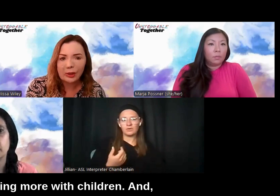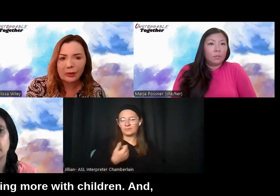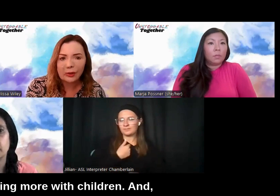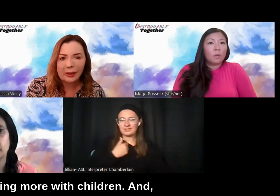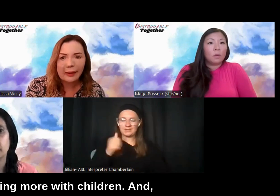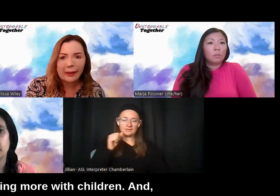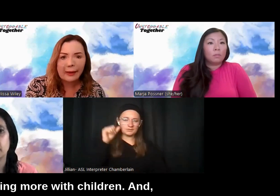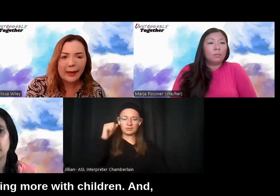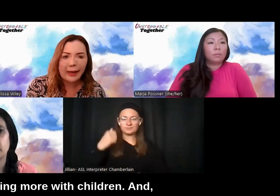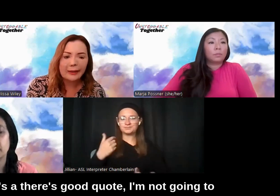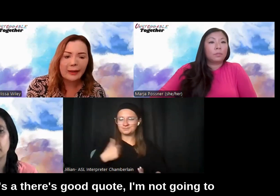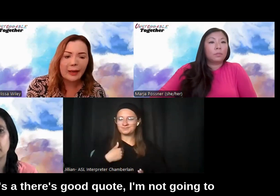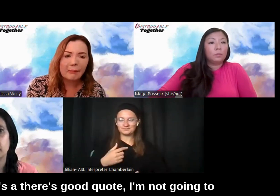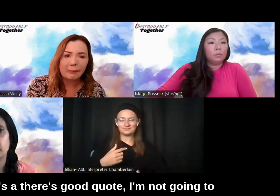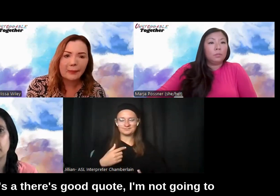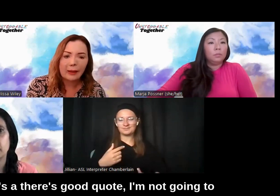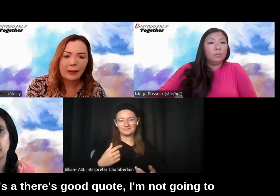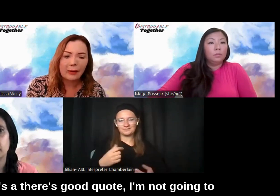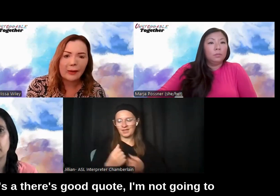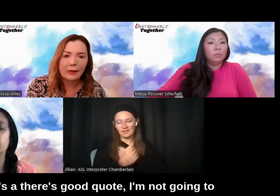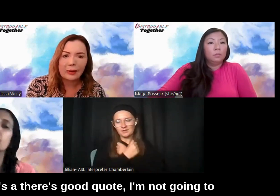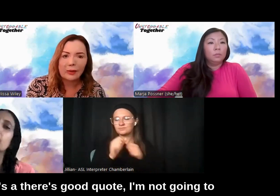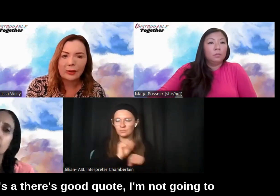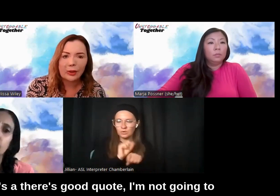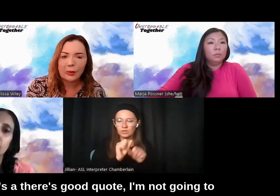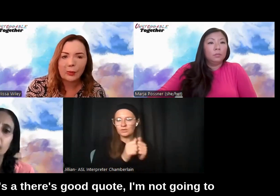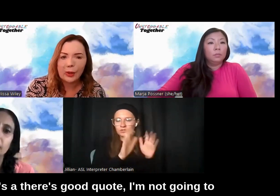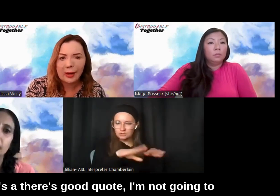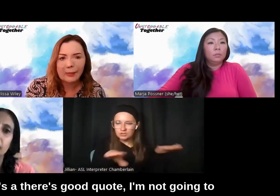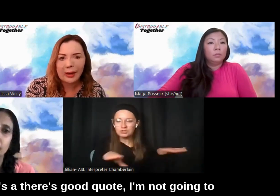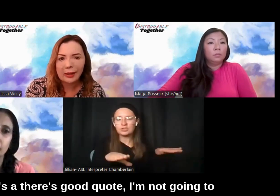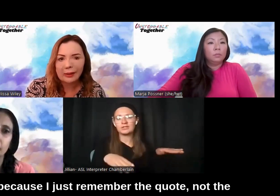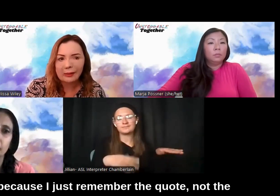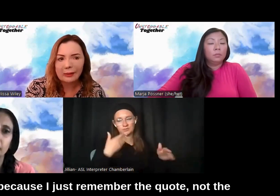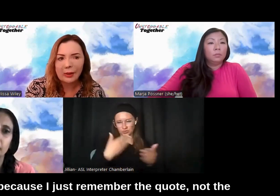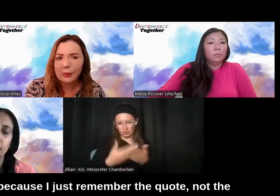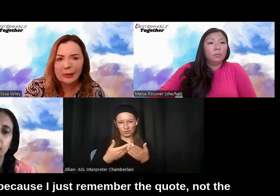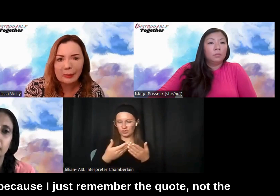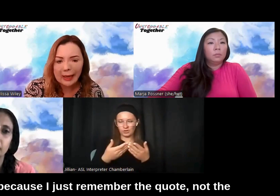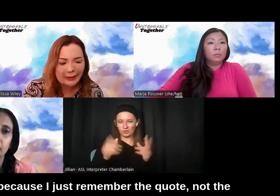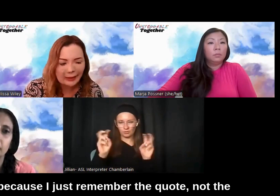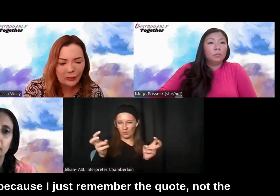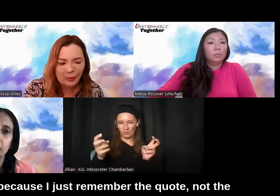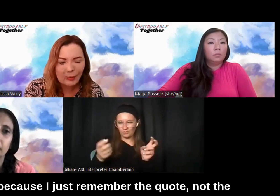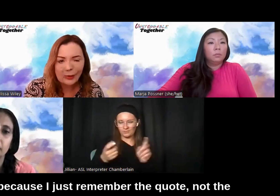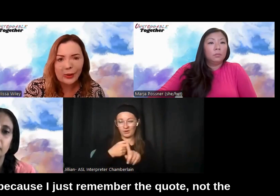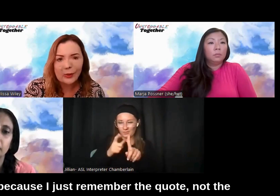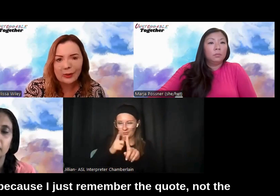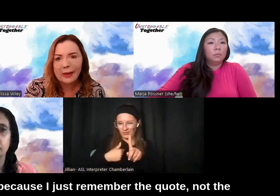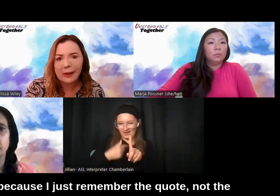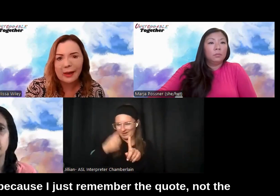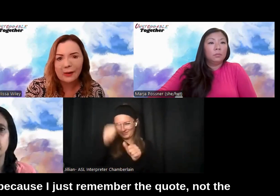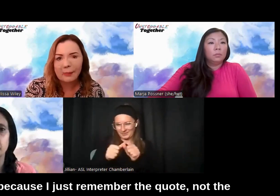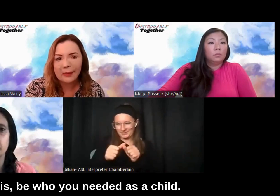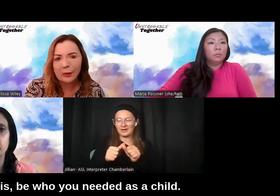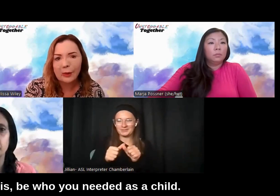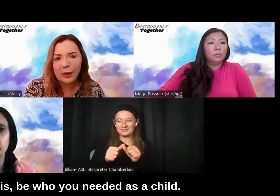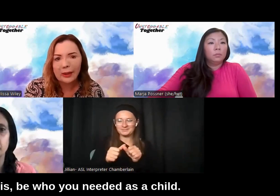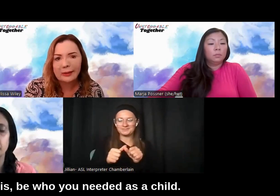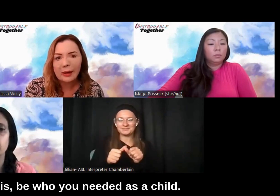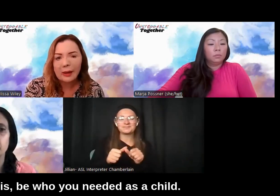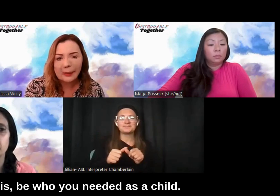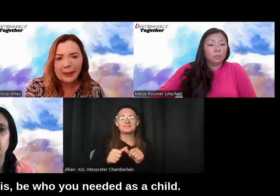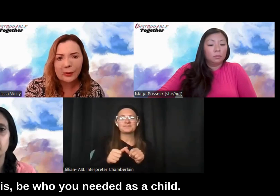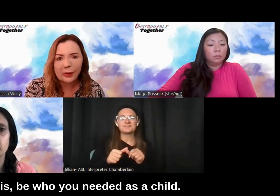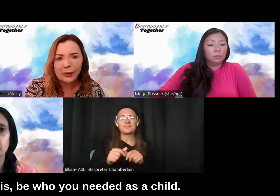with children. And there's a good quote. I'm not going to know who it's by, because I just remember the quote, not the author, but the quote